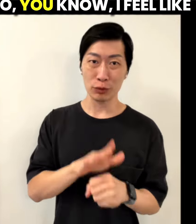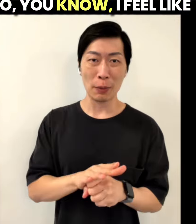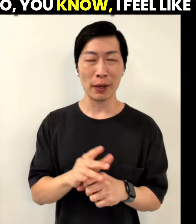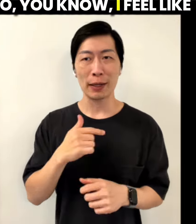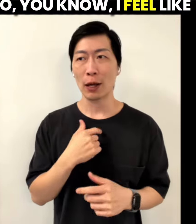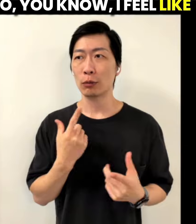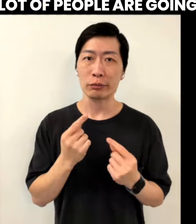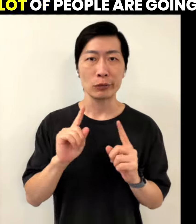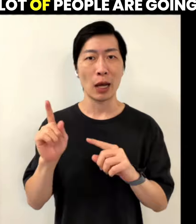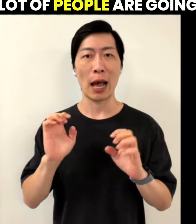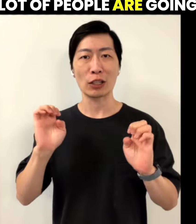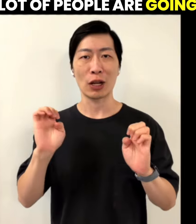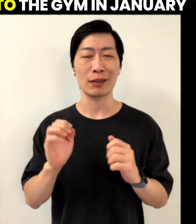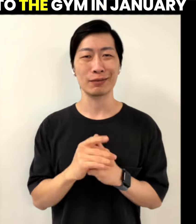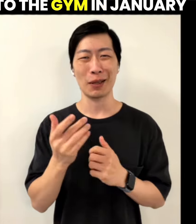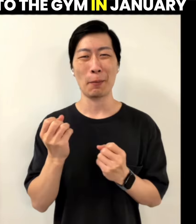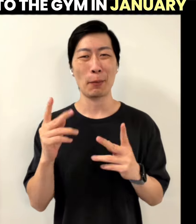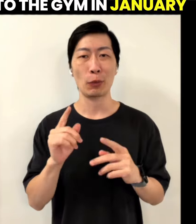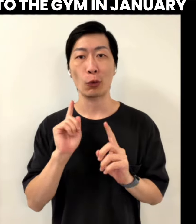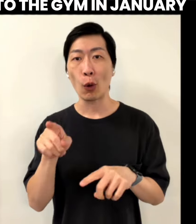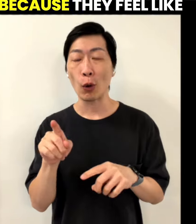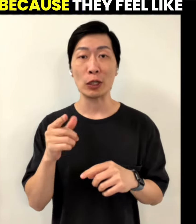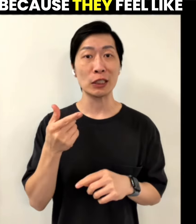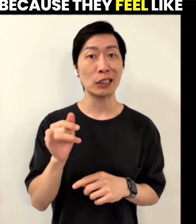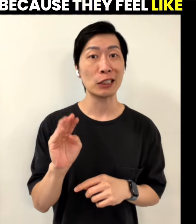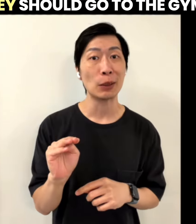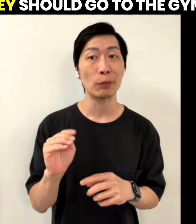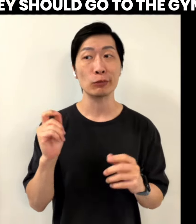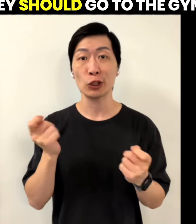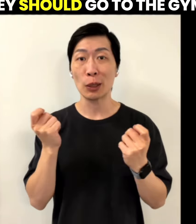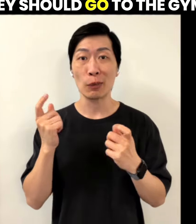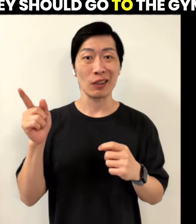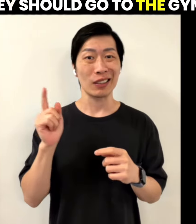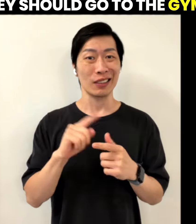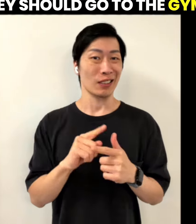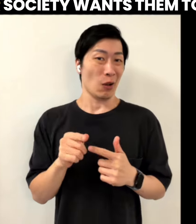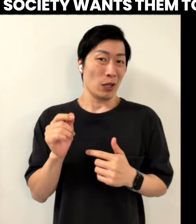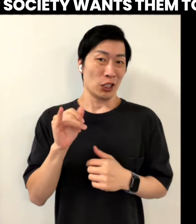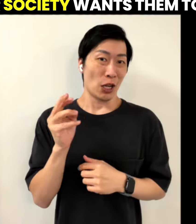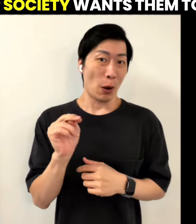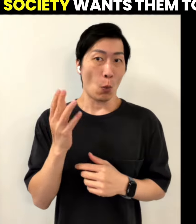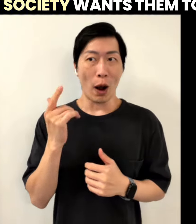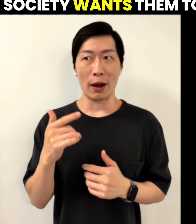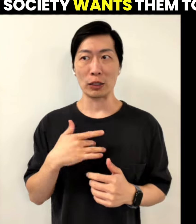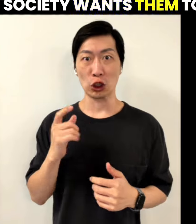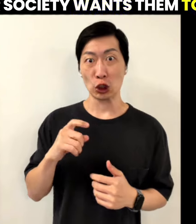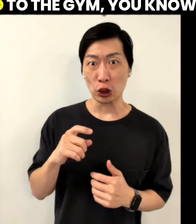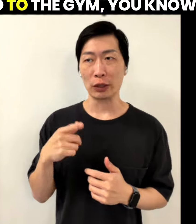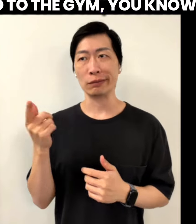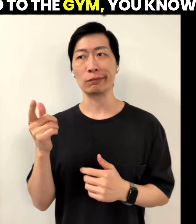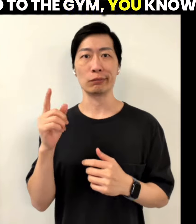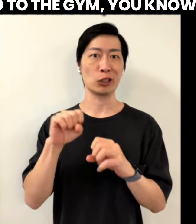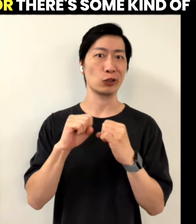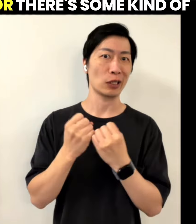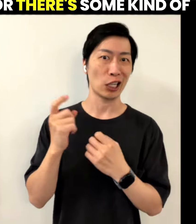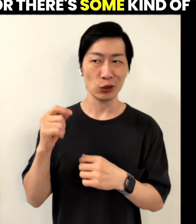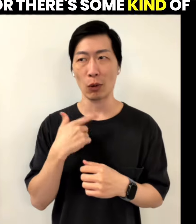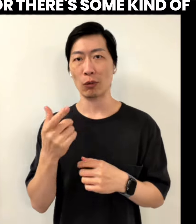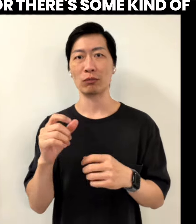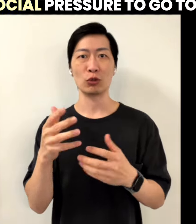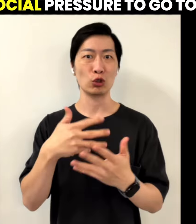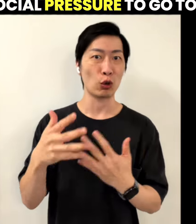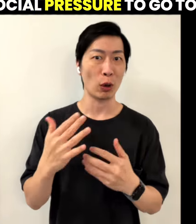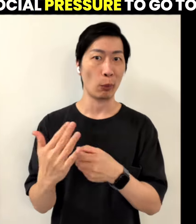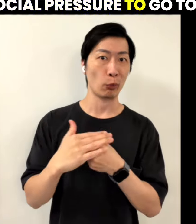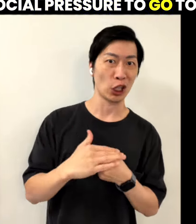So, I feel like a lot of people are going to the gym in January because they feel like they should go to the gym, or society wants them to go to the gym, or there's some